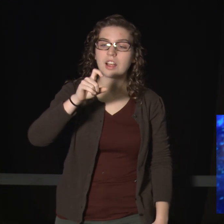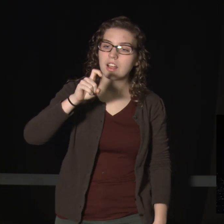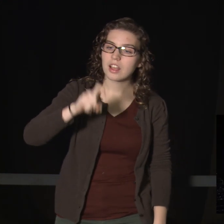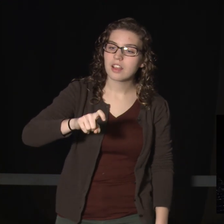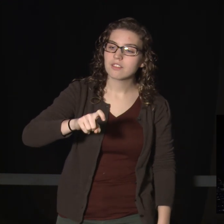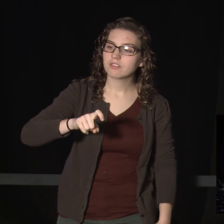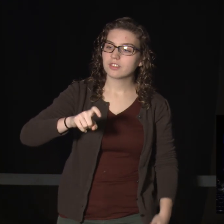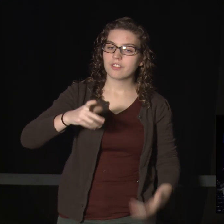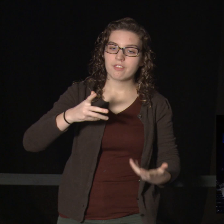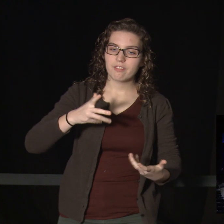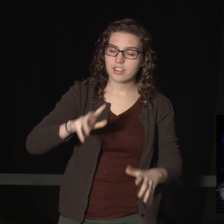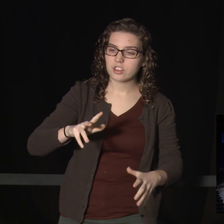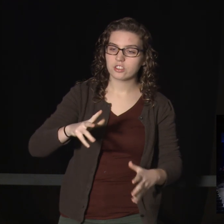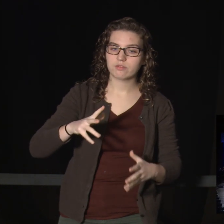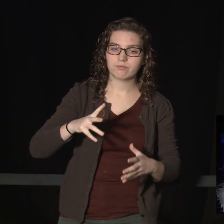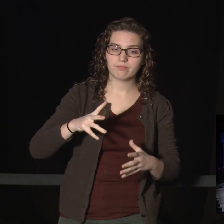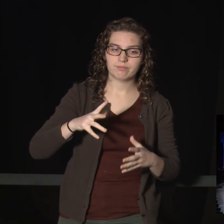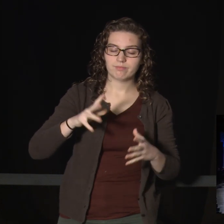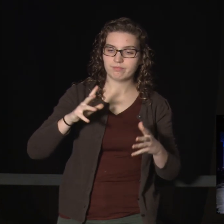ourselves.